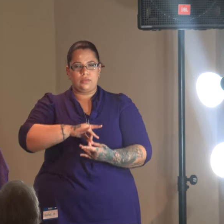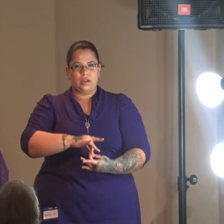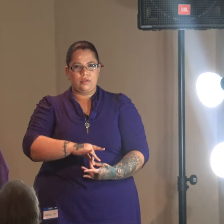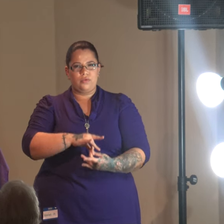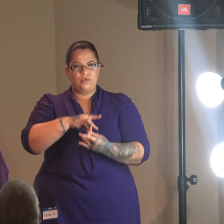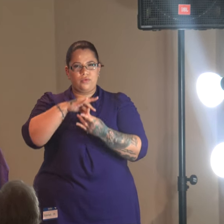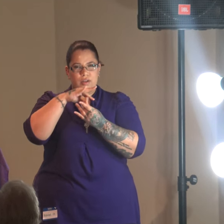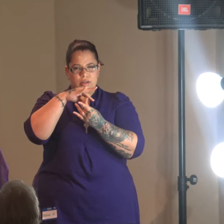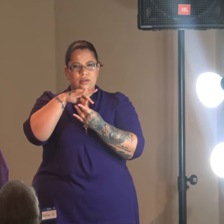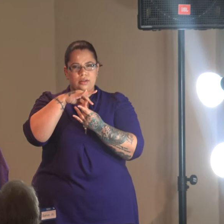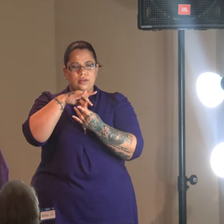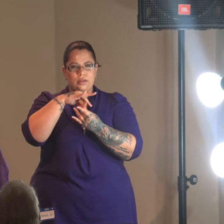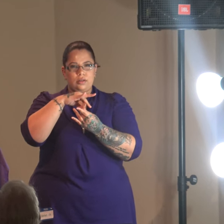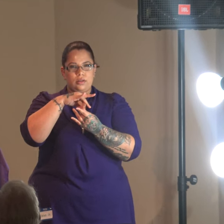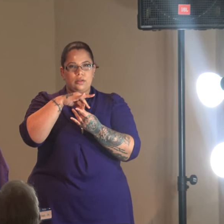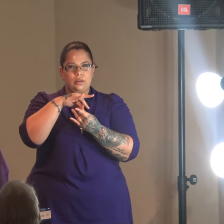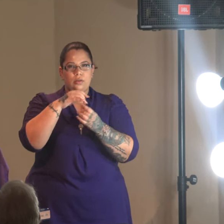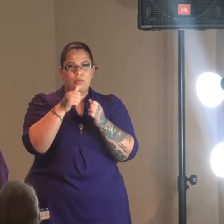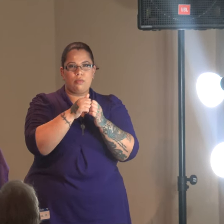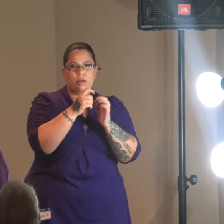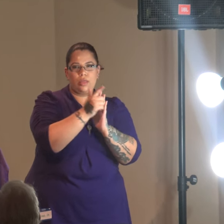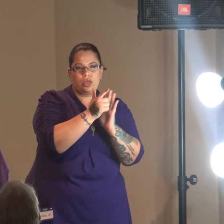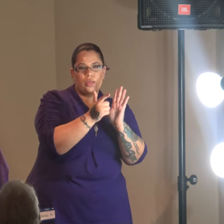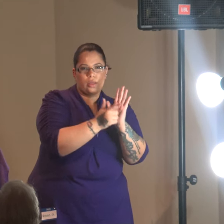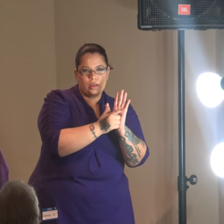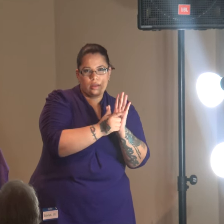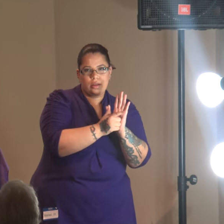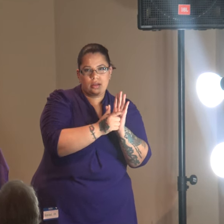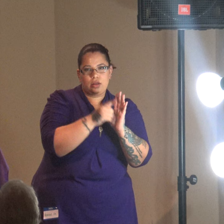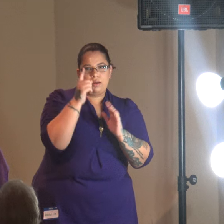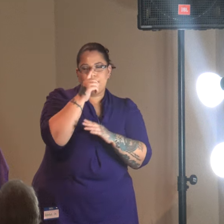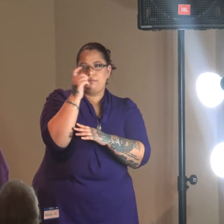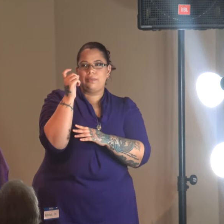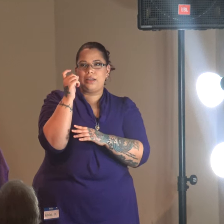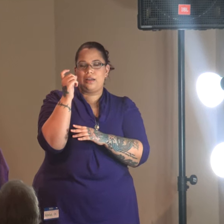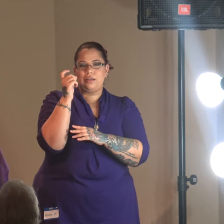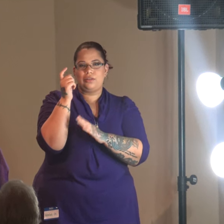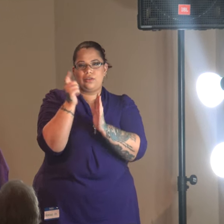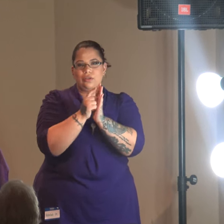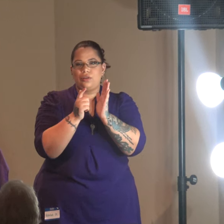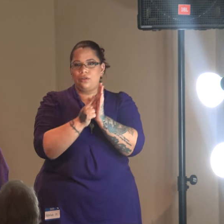your consciousness with the law itself because the law is here to serve you.